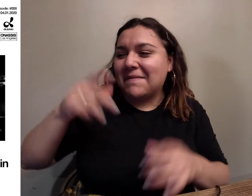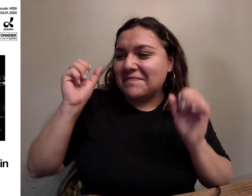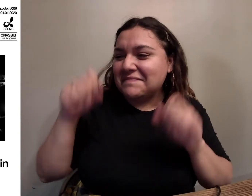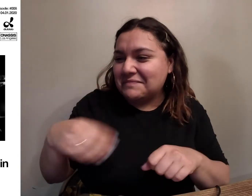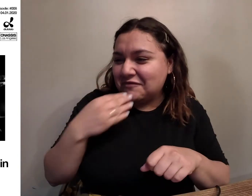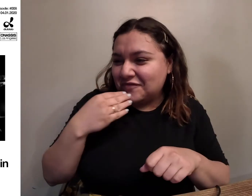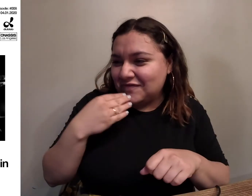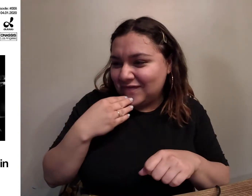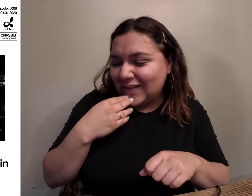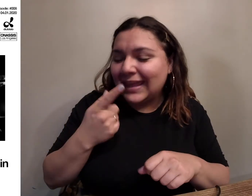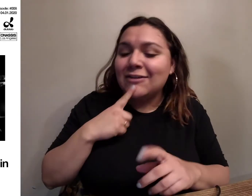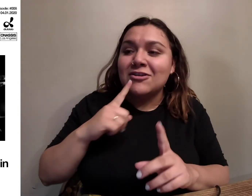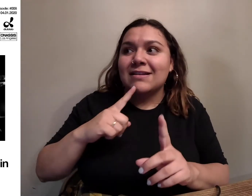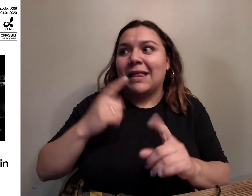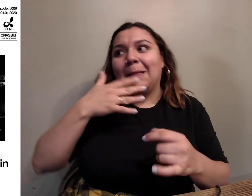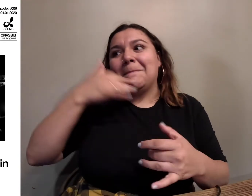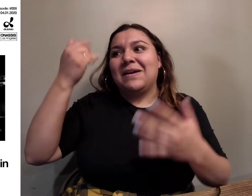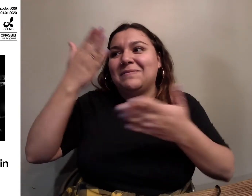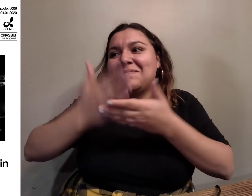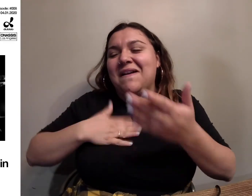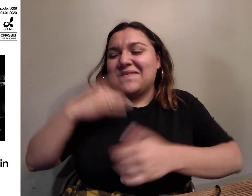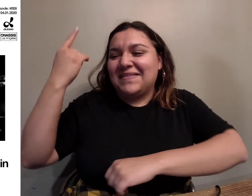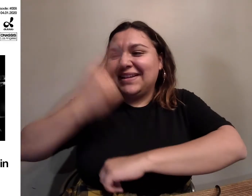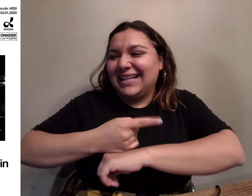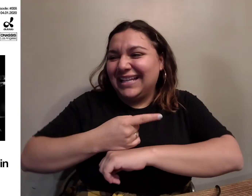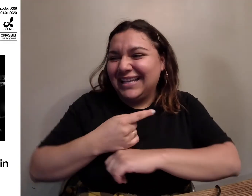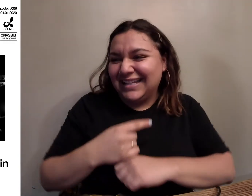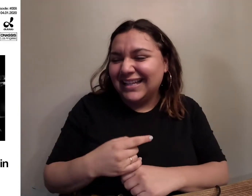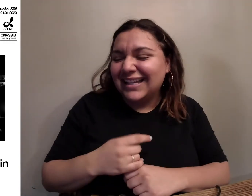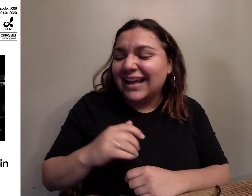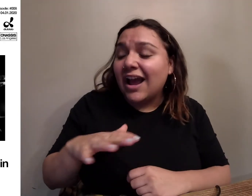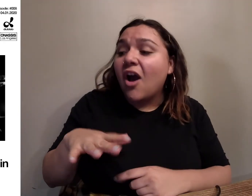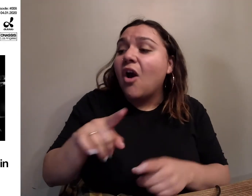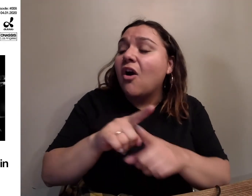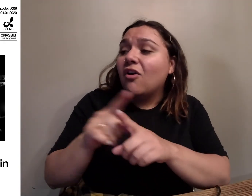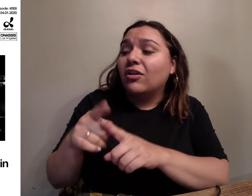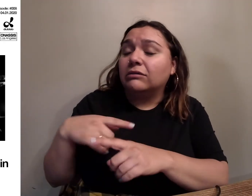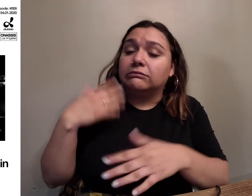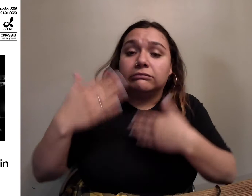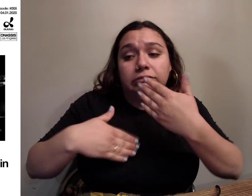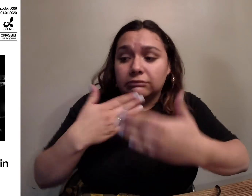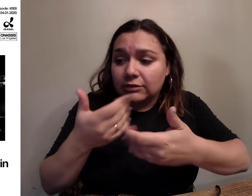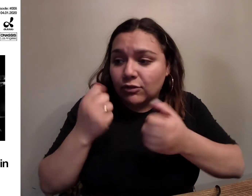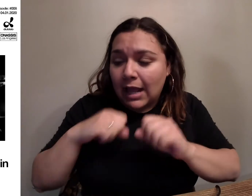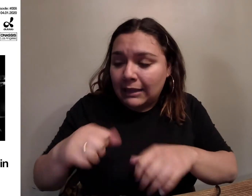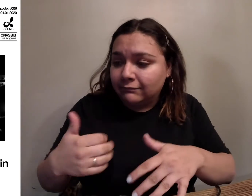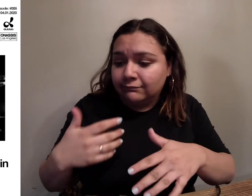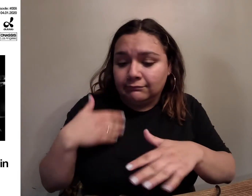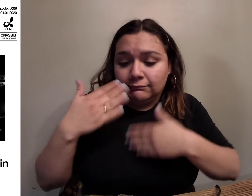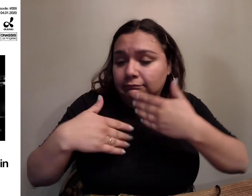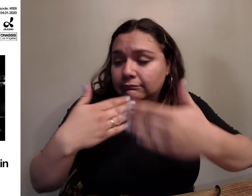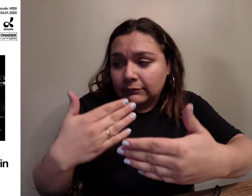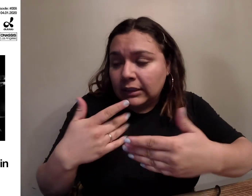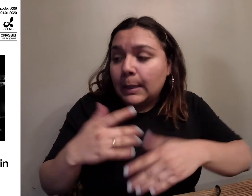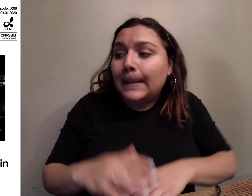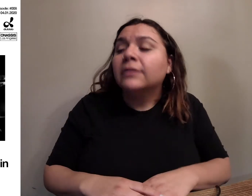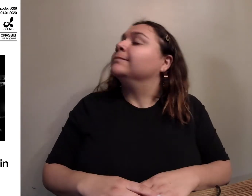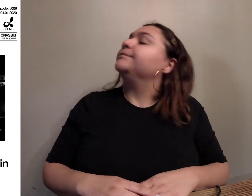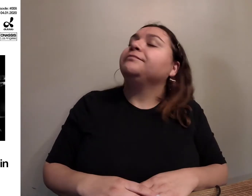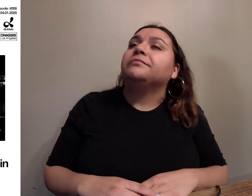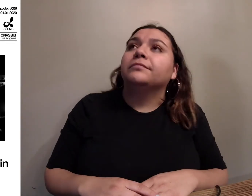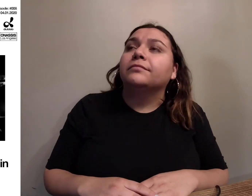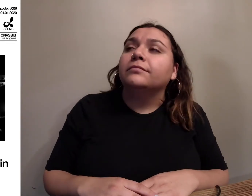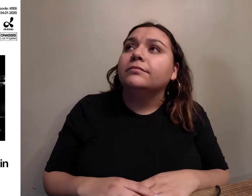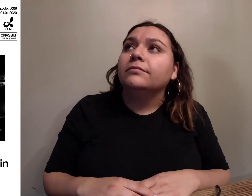that's the highlight of the day. And then kind of fumbling around, basically, giving myself the illusion that